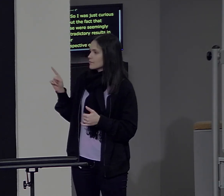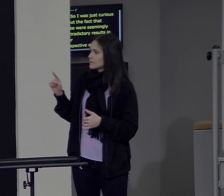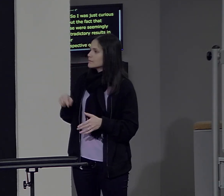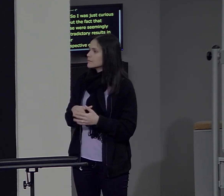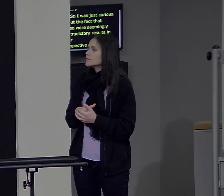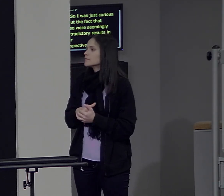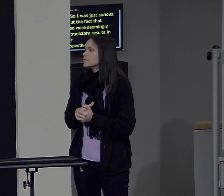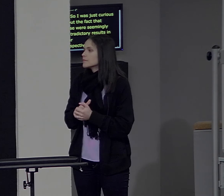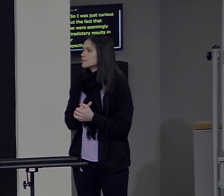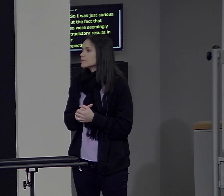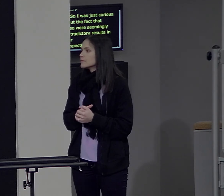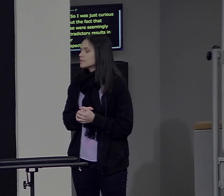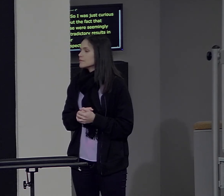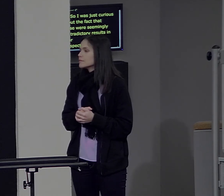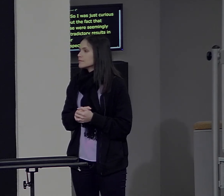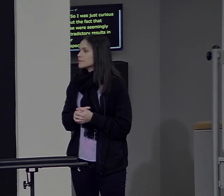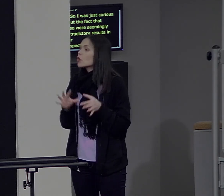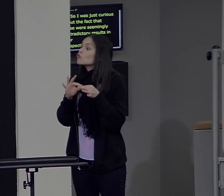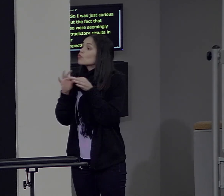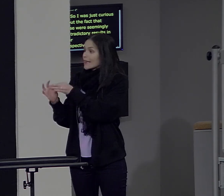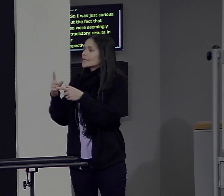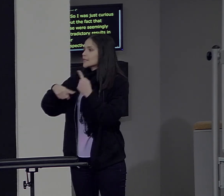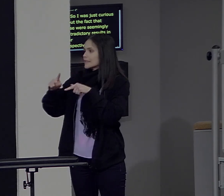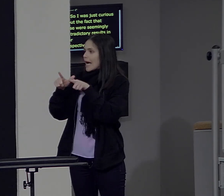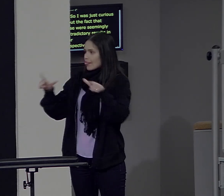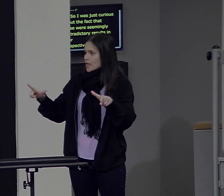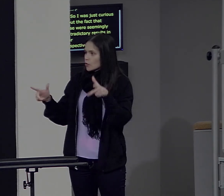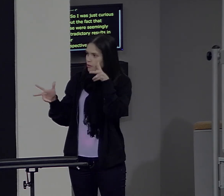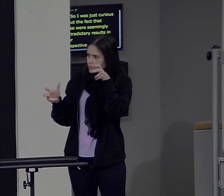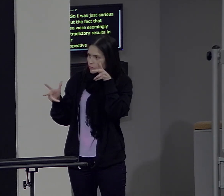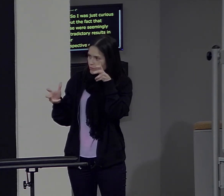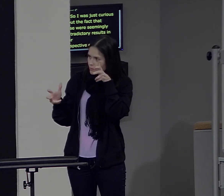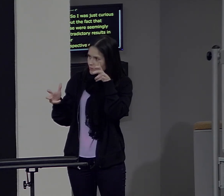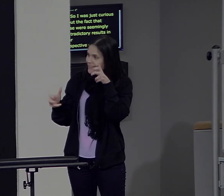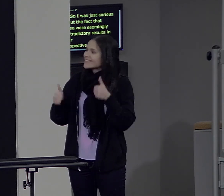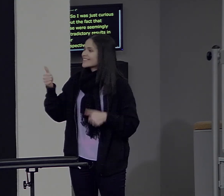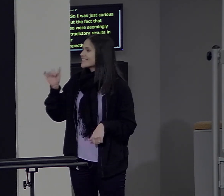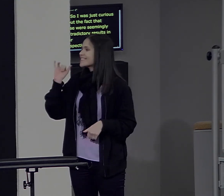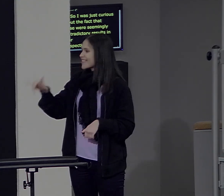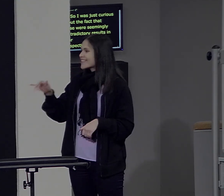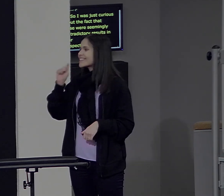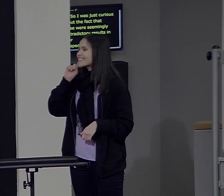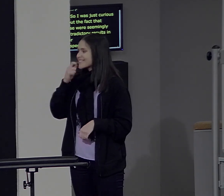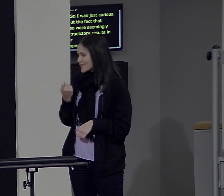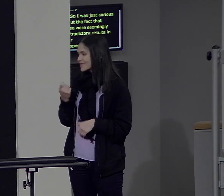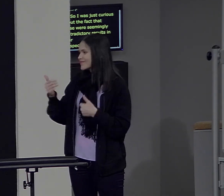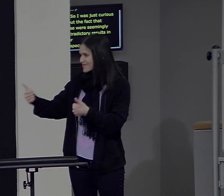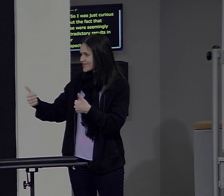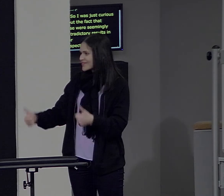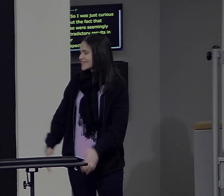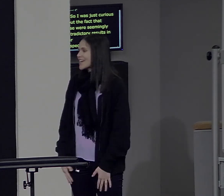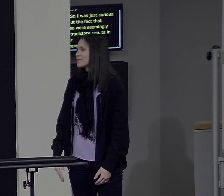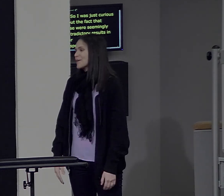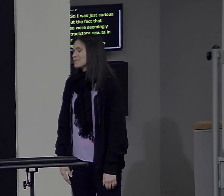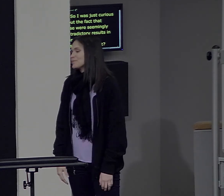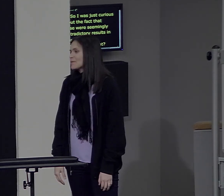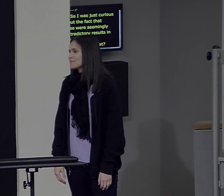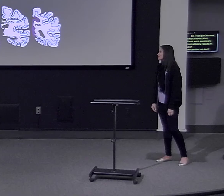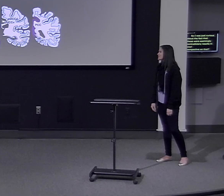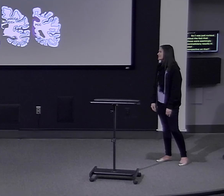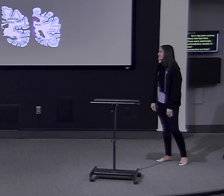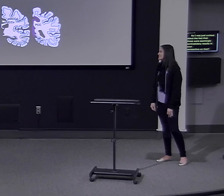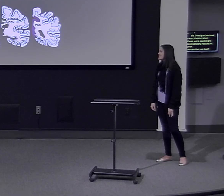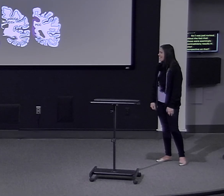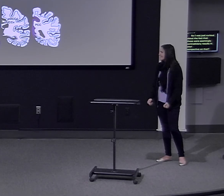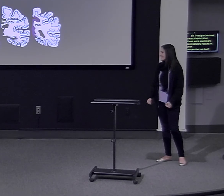things similar to what you just described here today, related to sign language perception, well, which I think is really neat. Thank